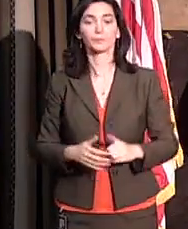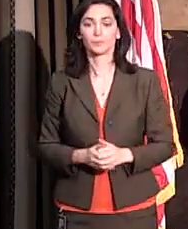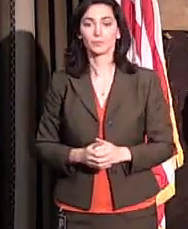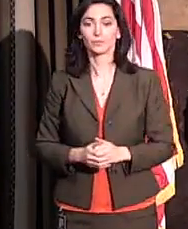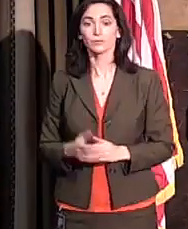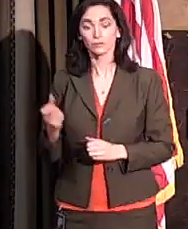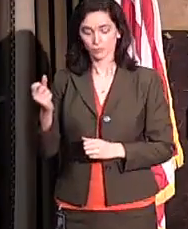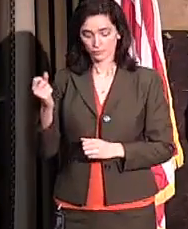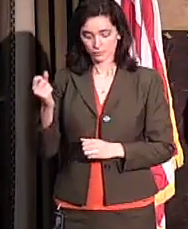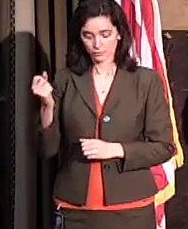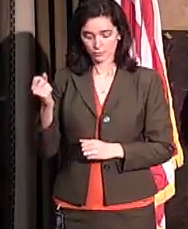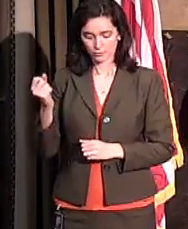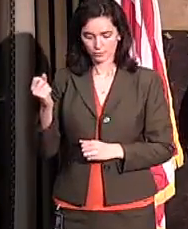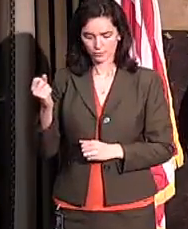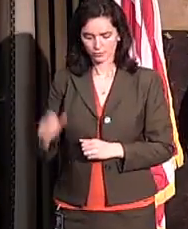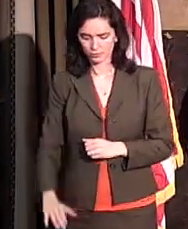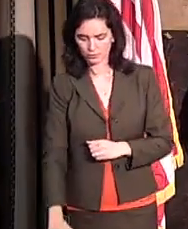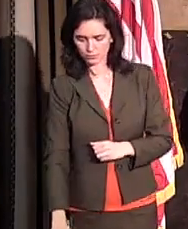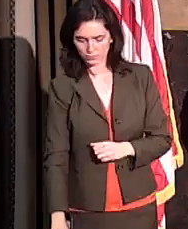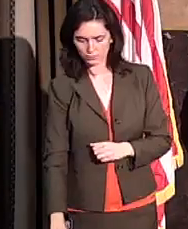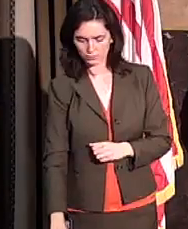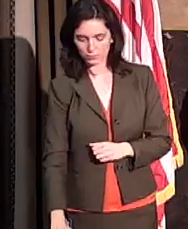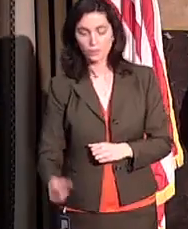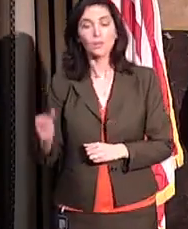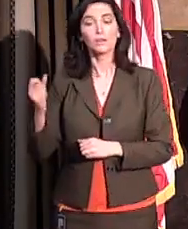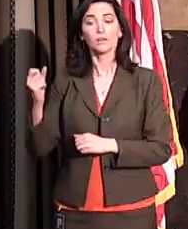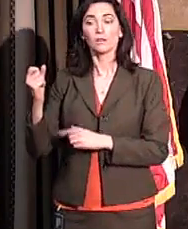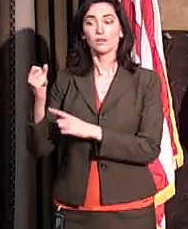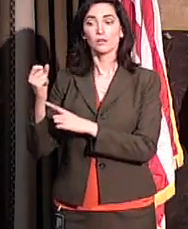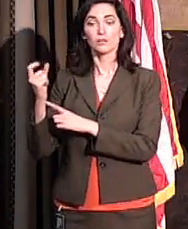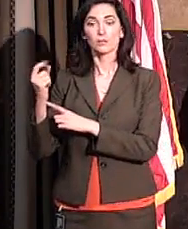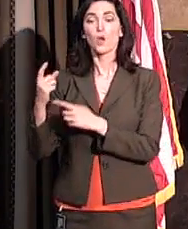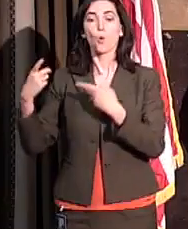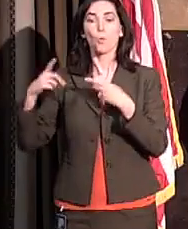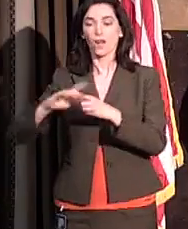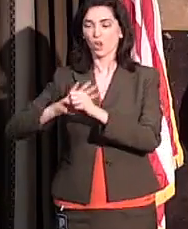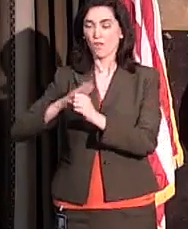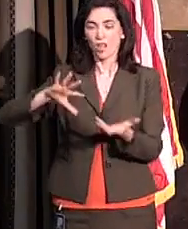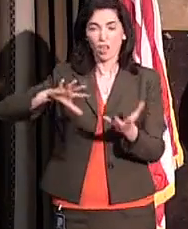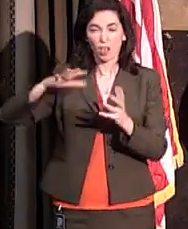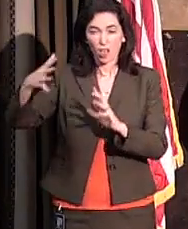only 86% of the pre-pandemic economic output.